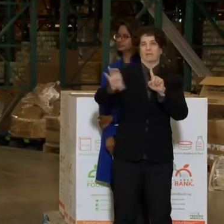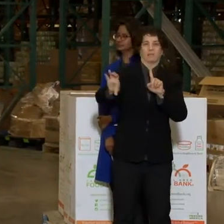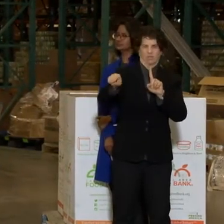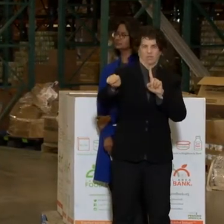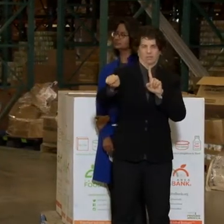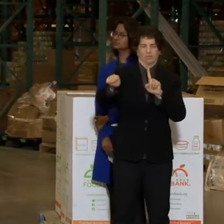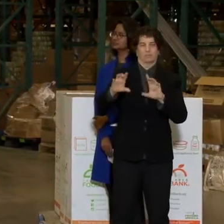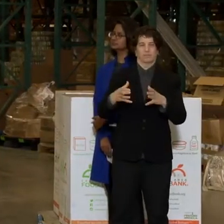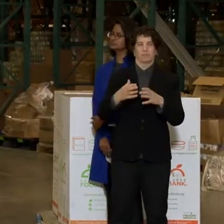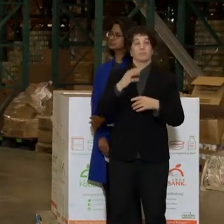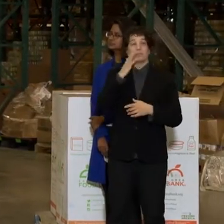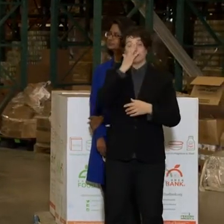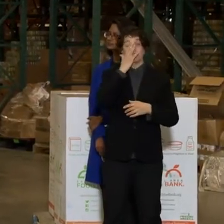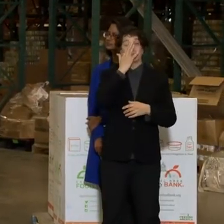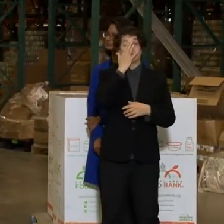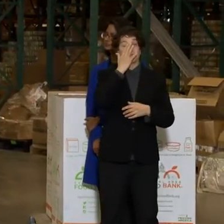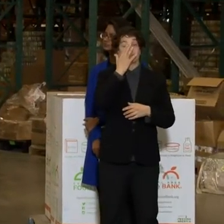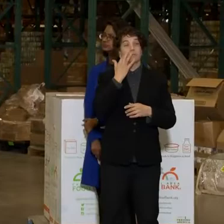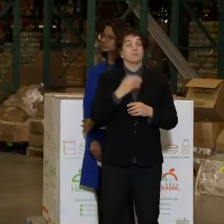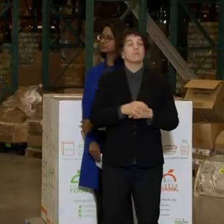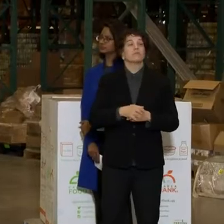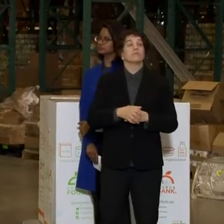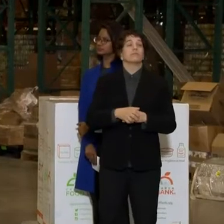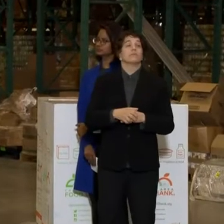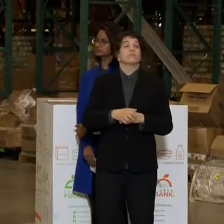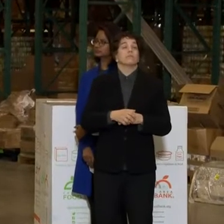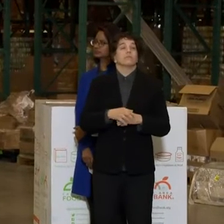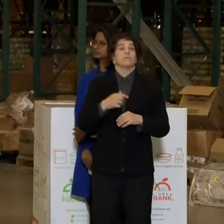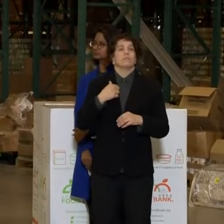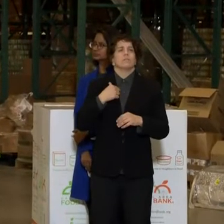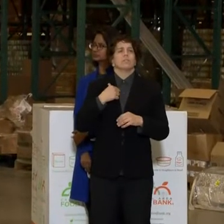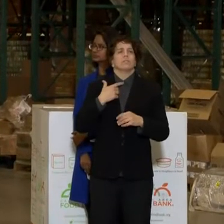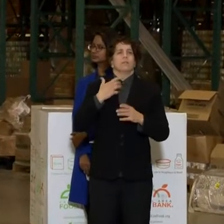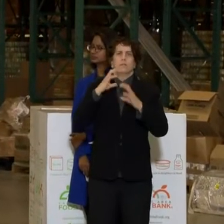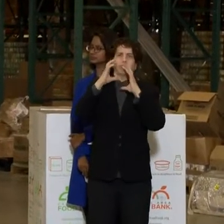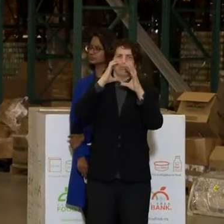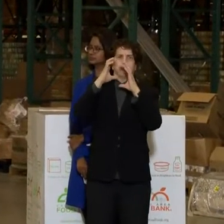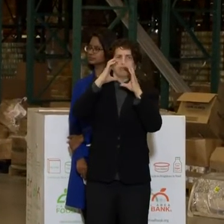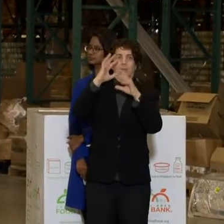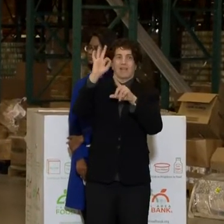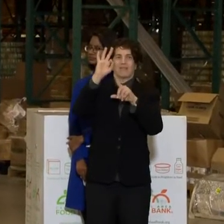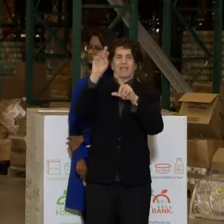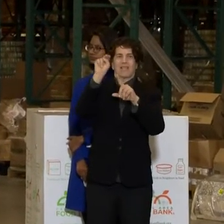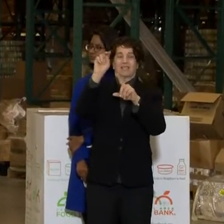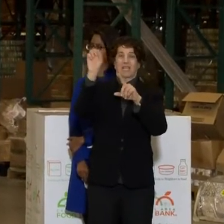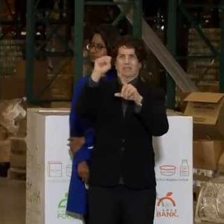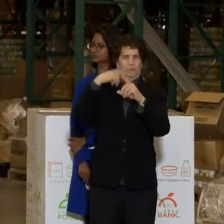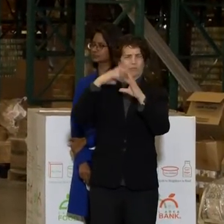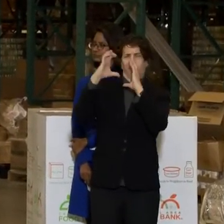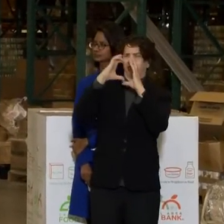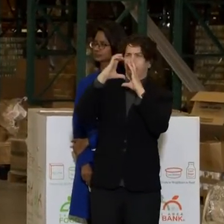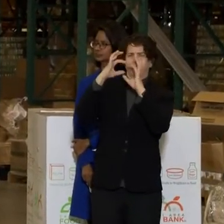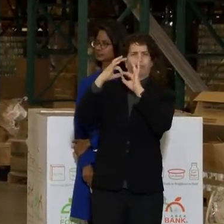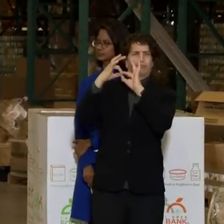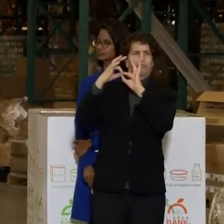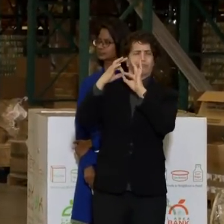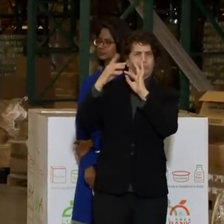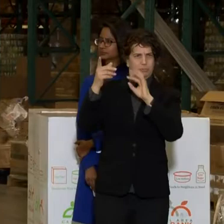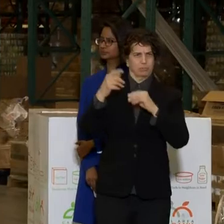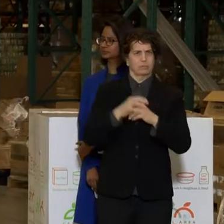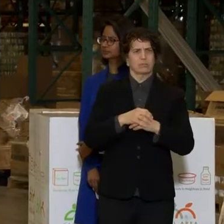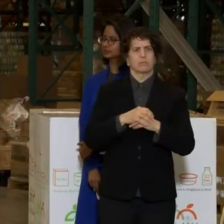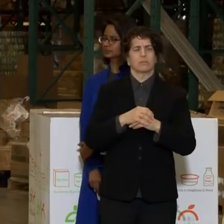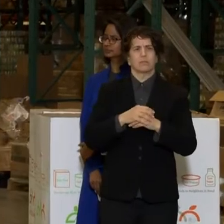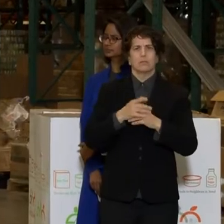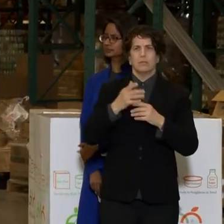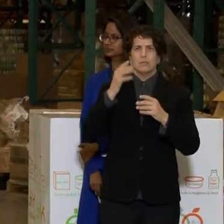We are in constant communication with FNS as they give information out to states and they around the early issuance,